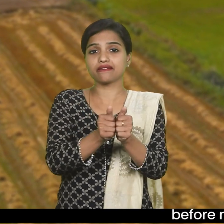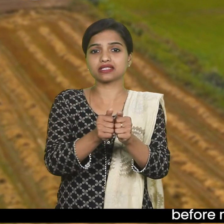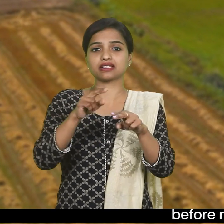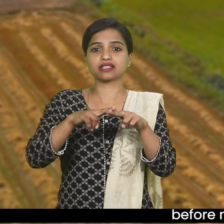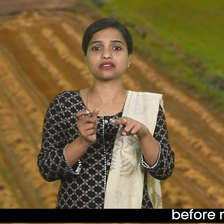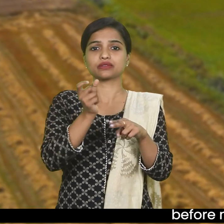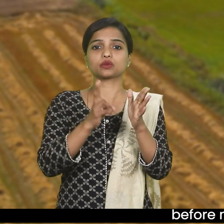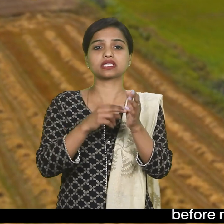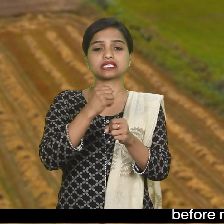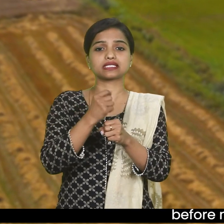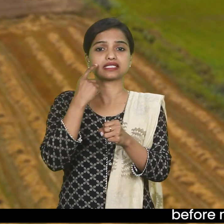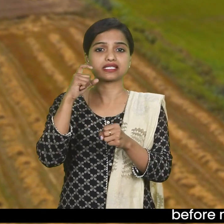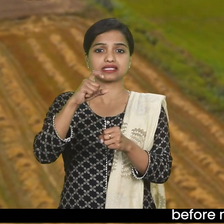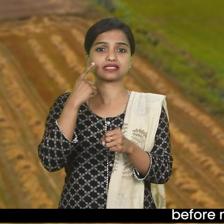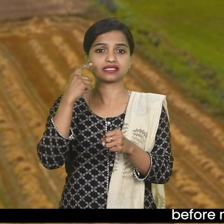to germinate.